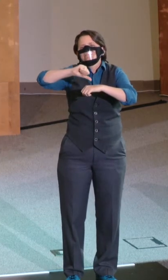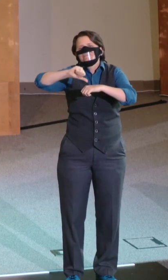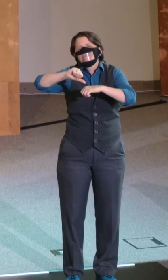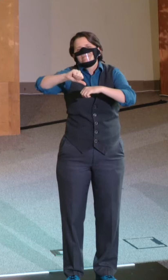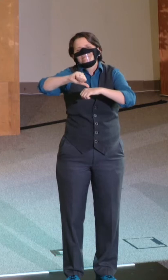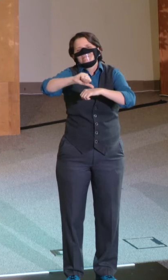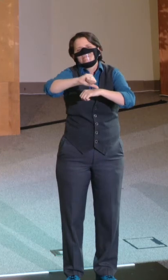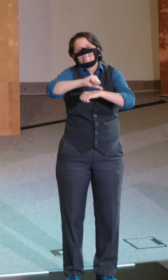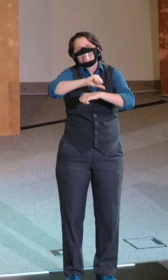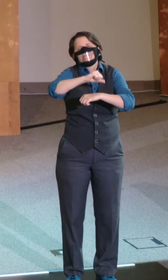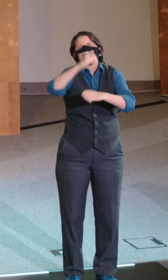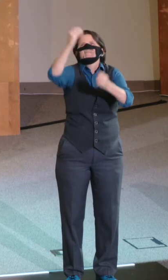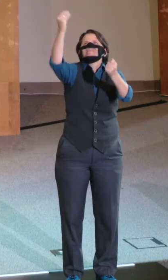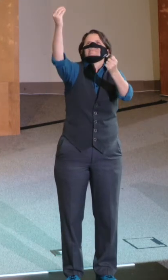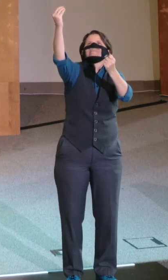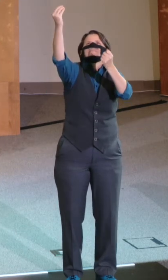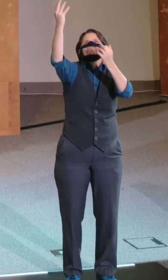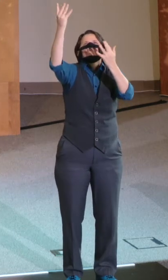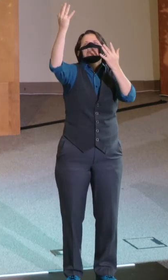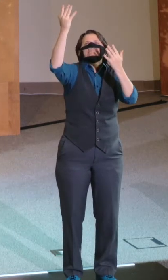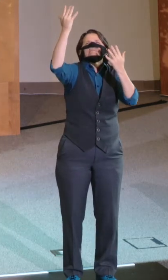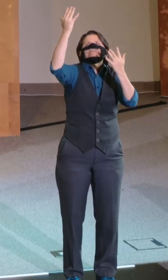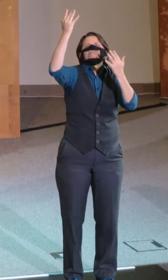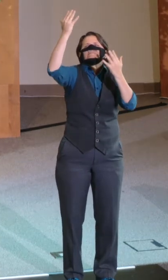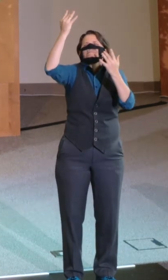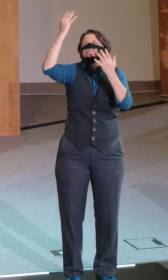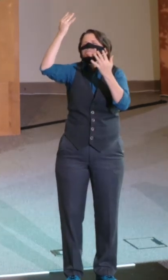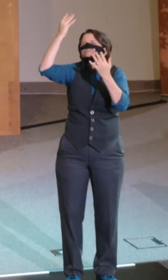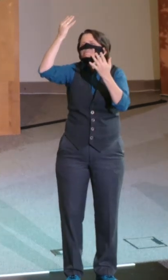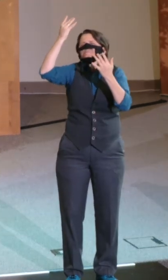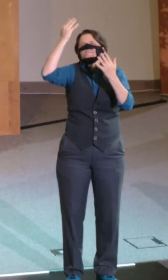is flowing up my way.